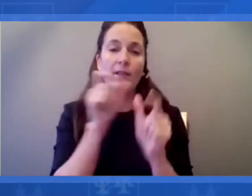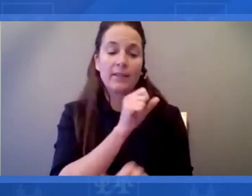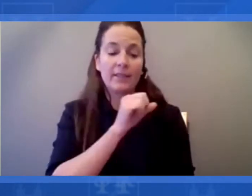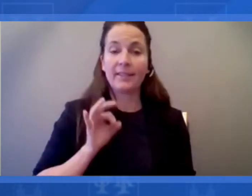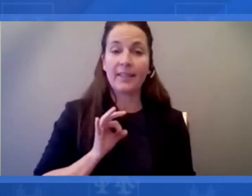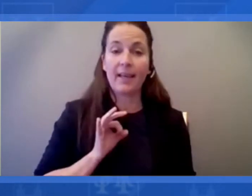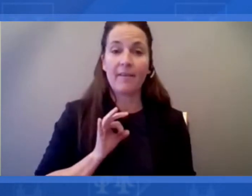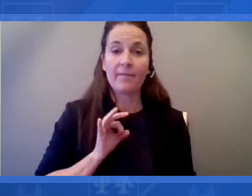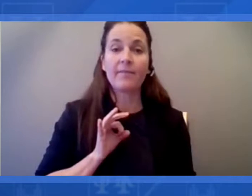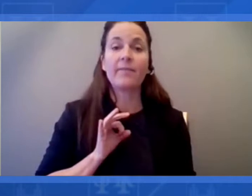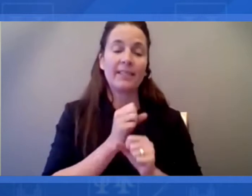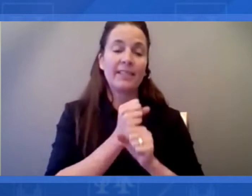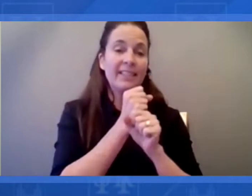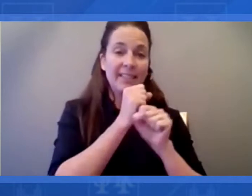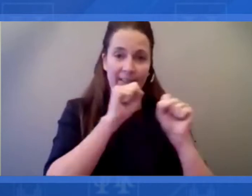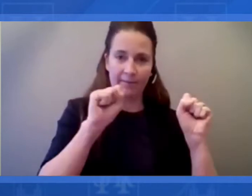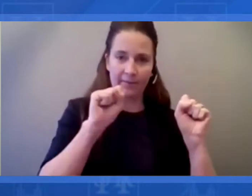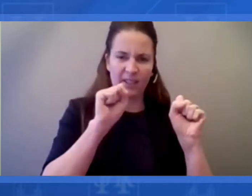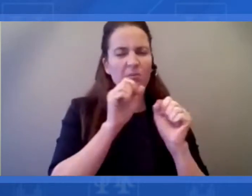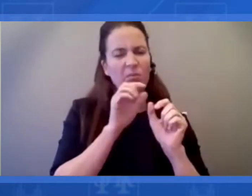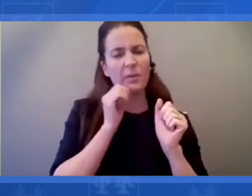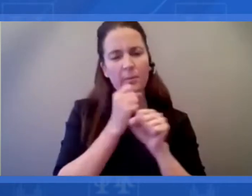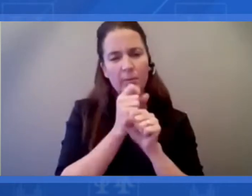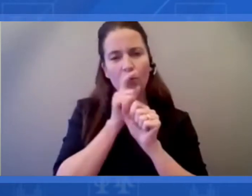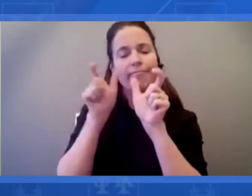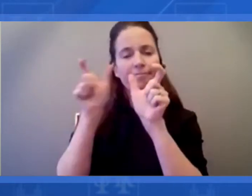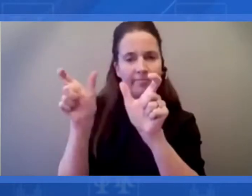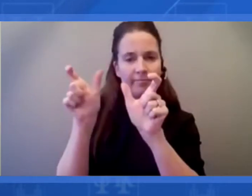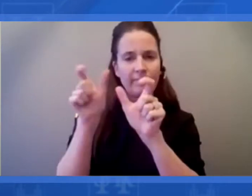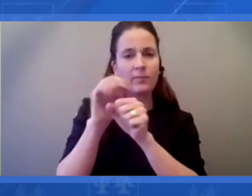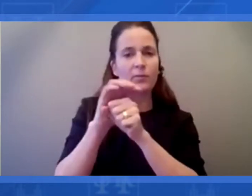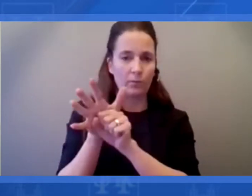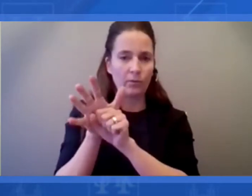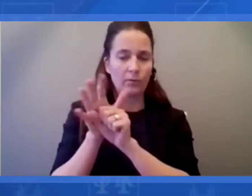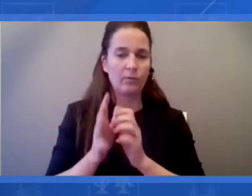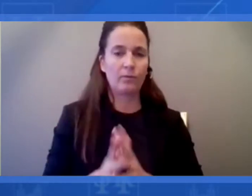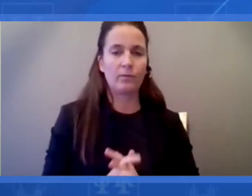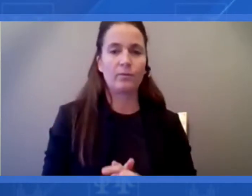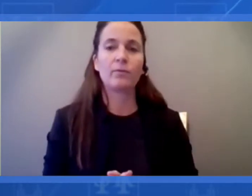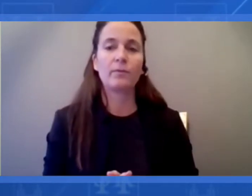participants. The meeting will include an update from transit staff on